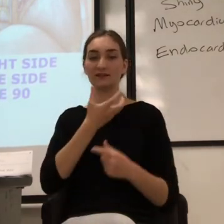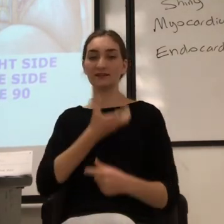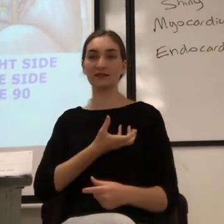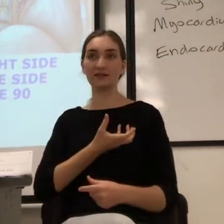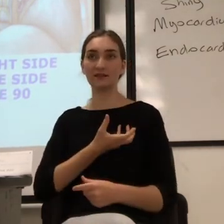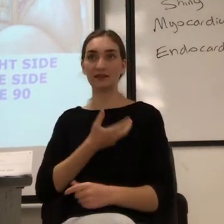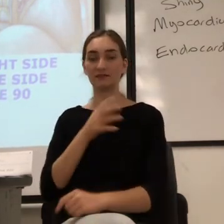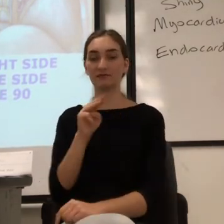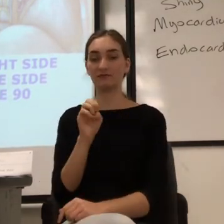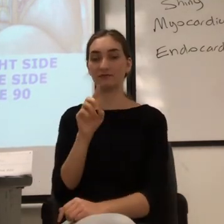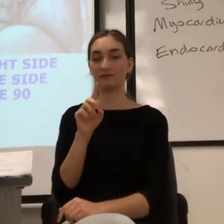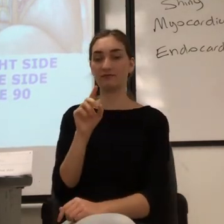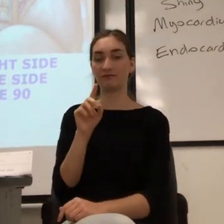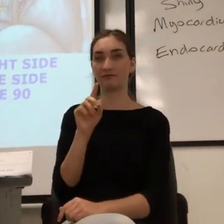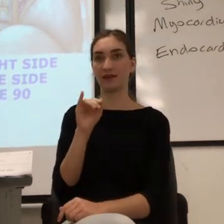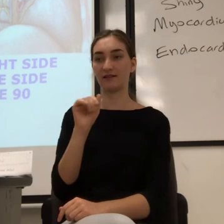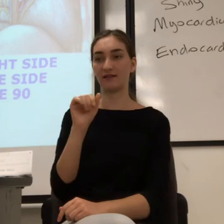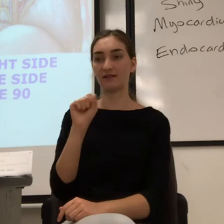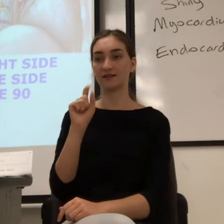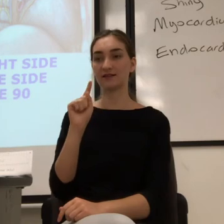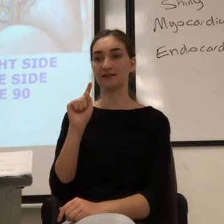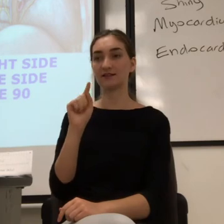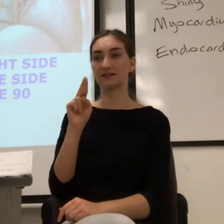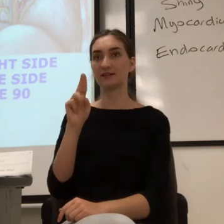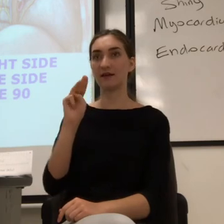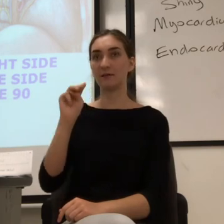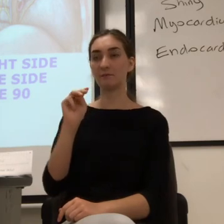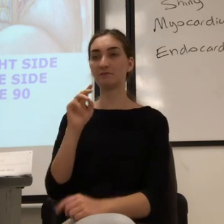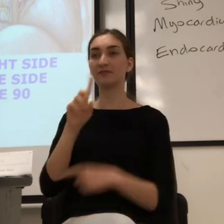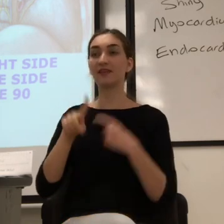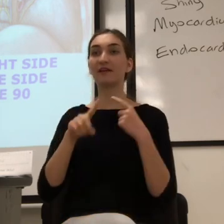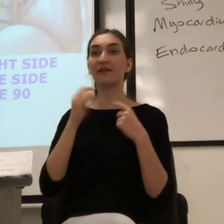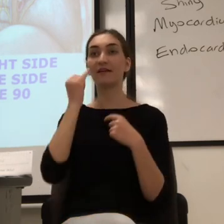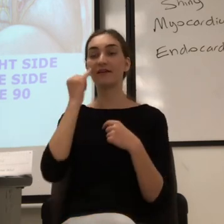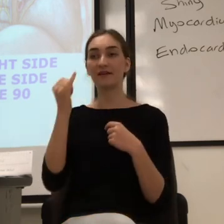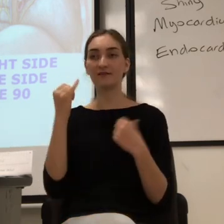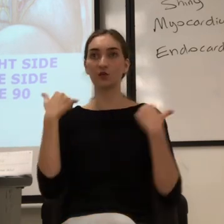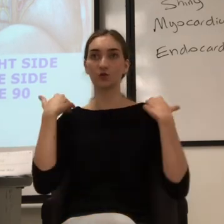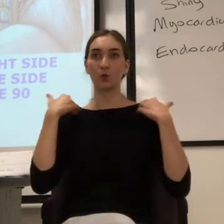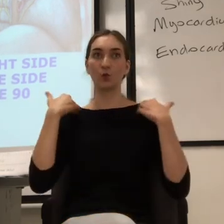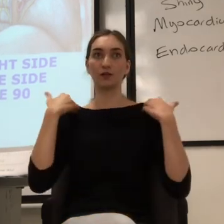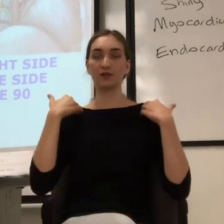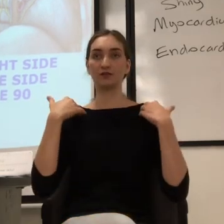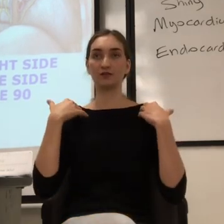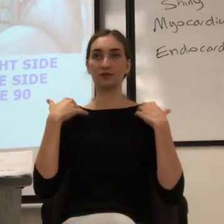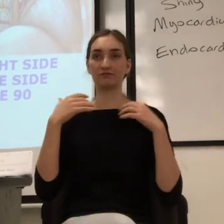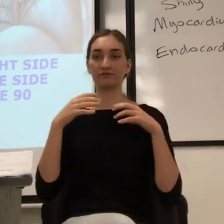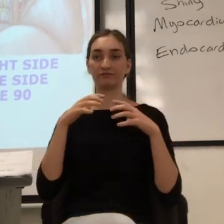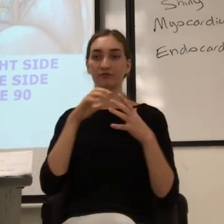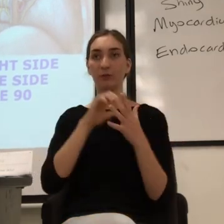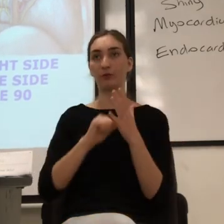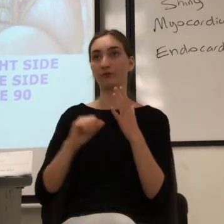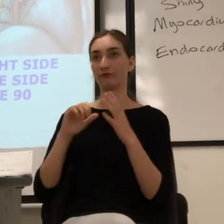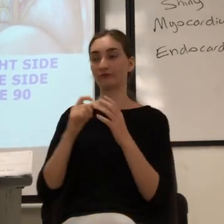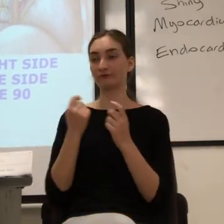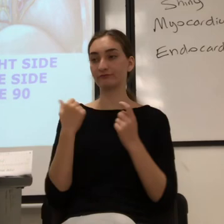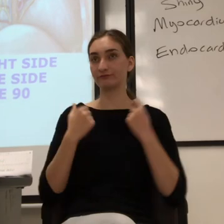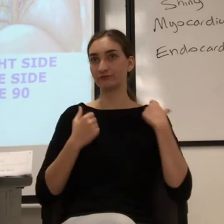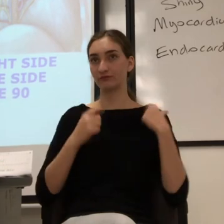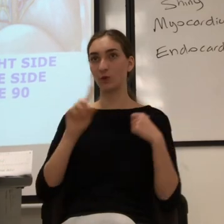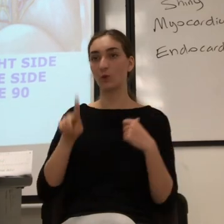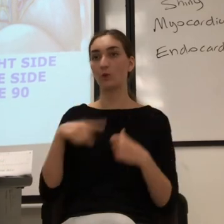shoulders. If you remove the left shoulder and look in the chest cavity, there's the heart there. But you only see the